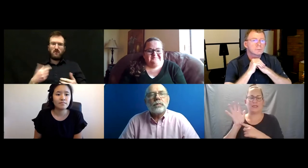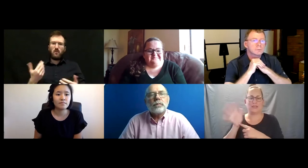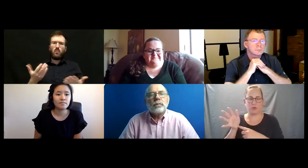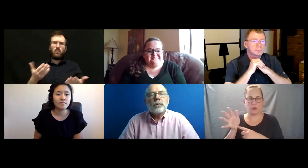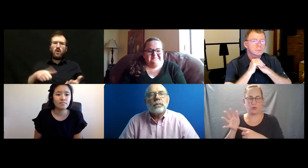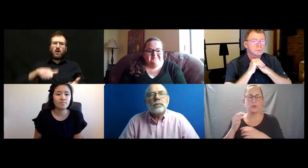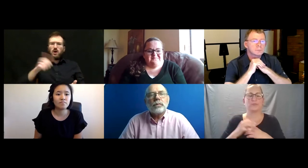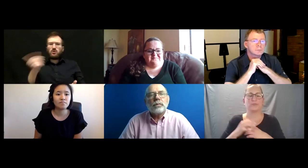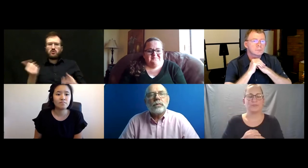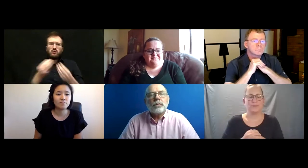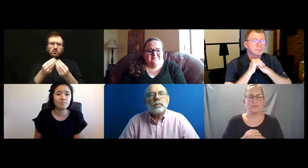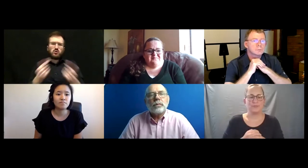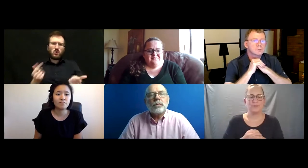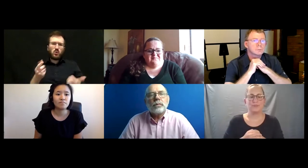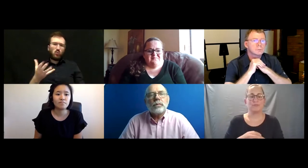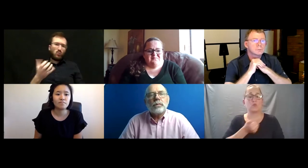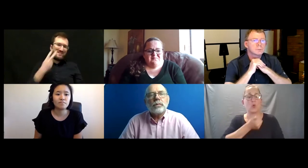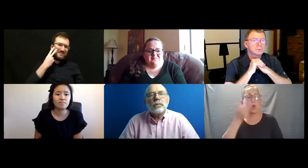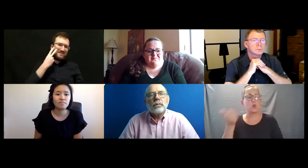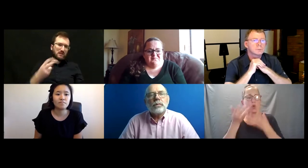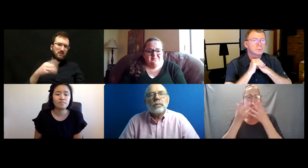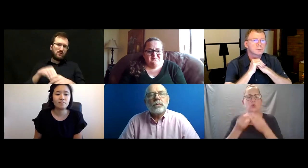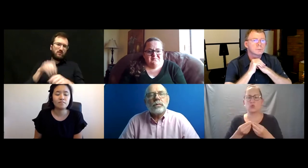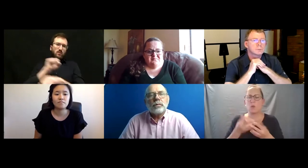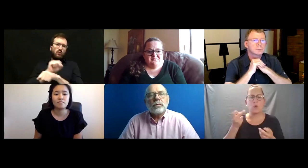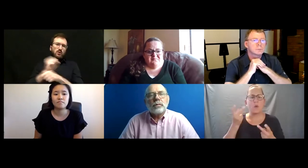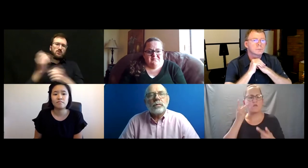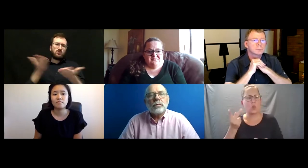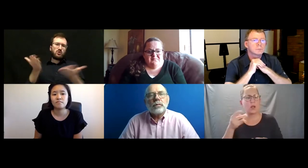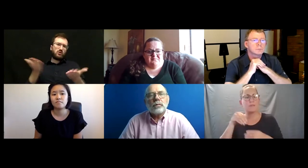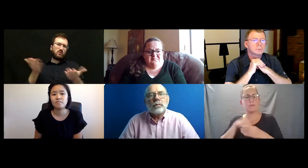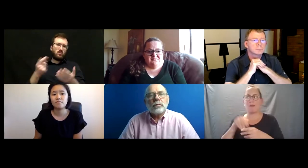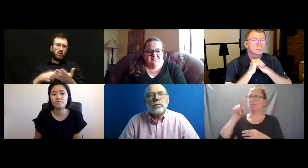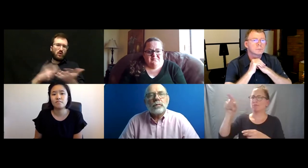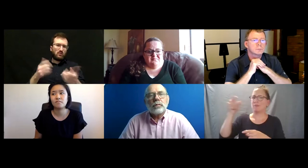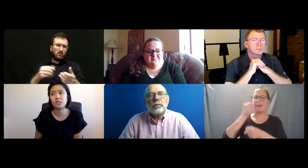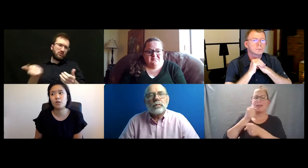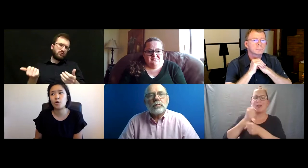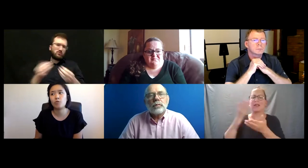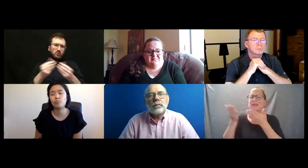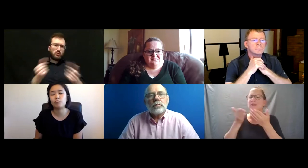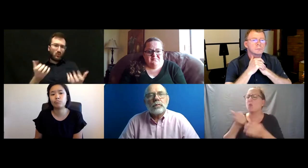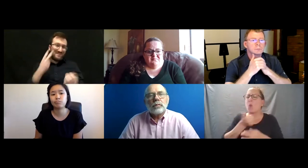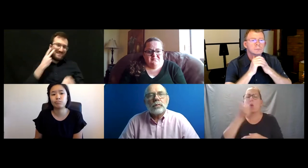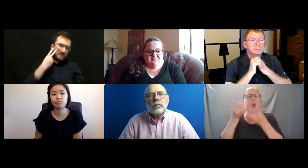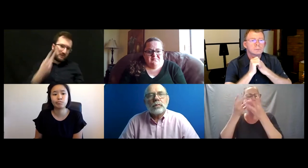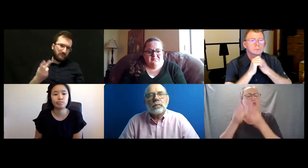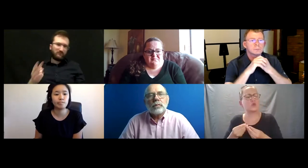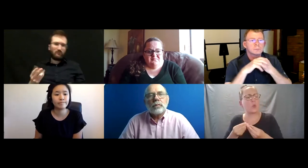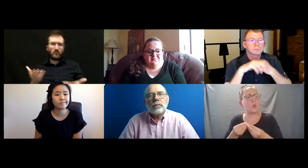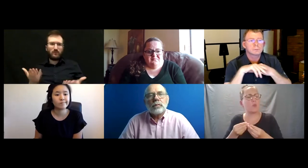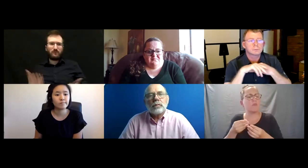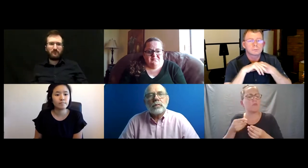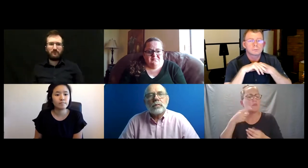So far, we've had a great discussion. So I want to ask, do you have any solutions